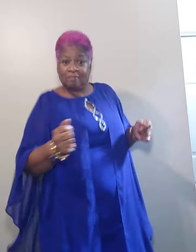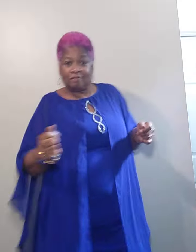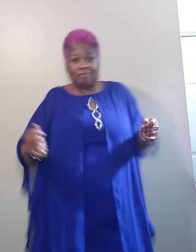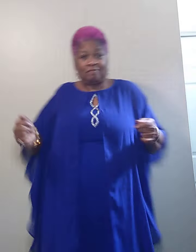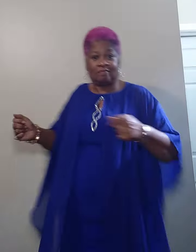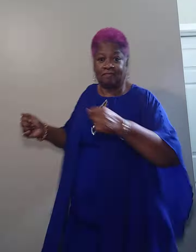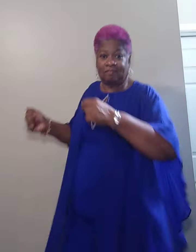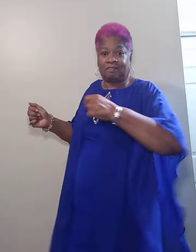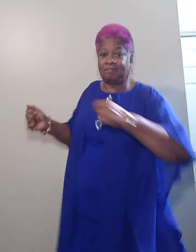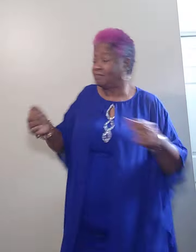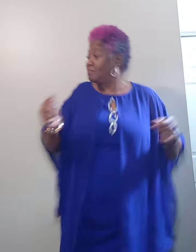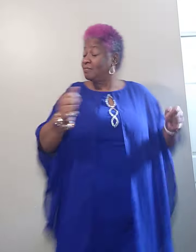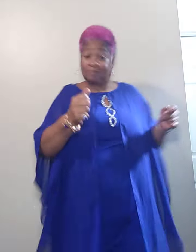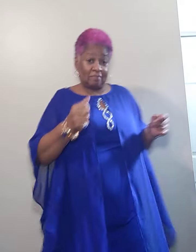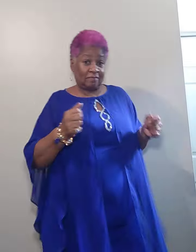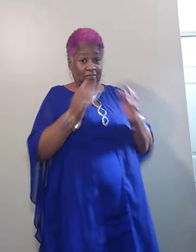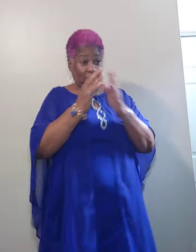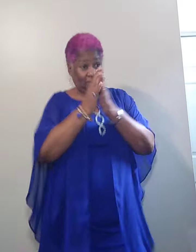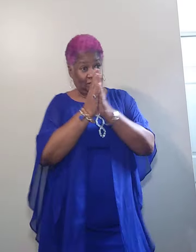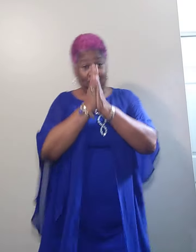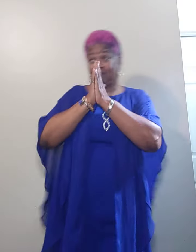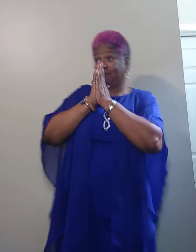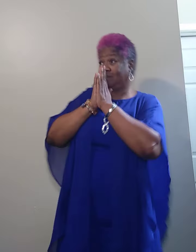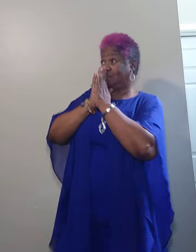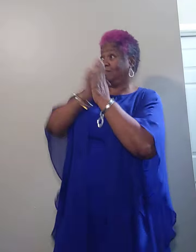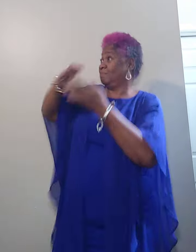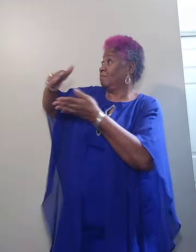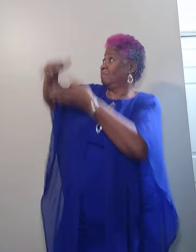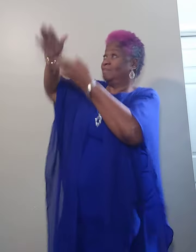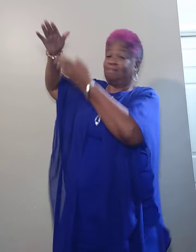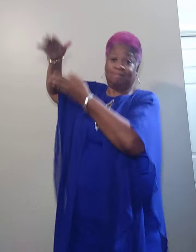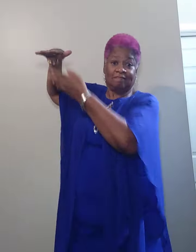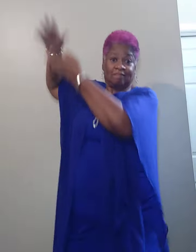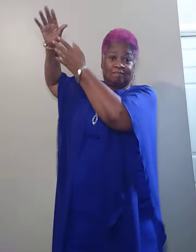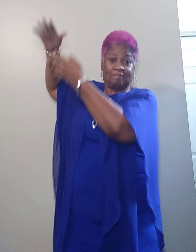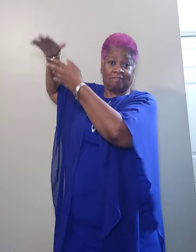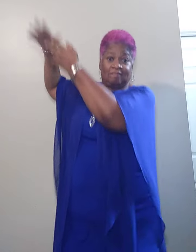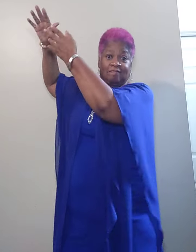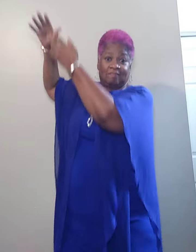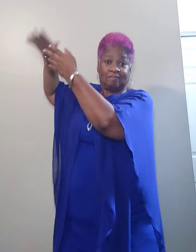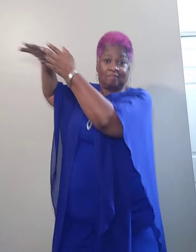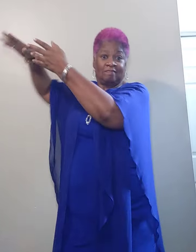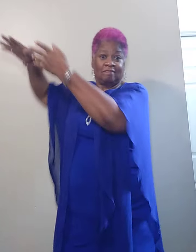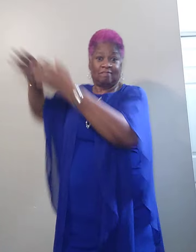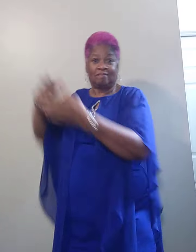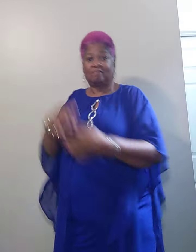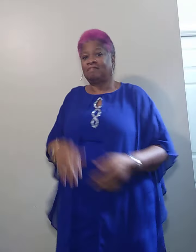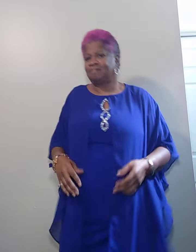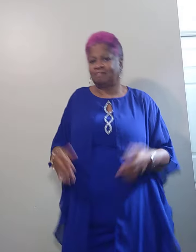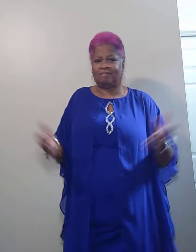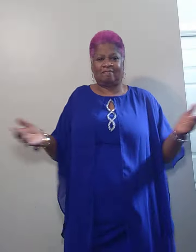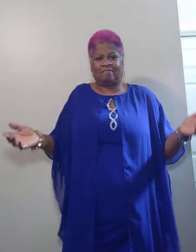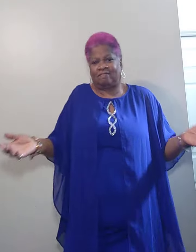who stays legit. And I pray that I'm an artist to rise above. The road that is wide and filled with self-love. Everything that I see draws